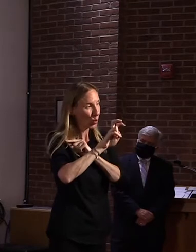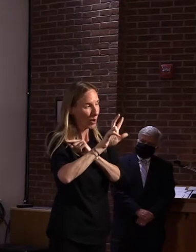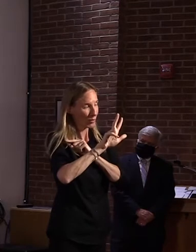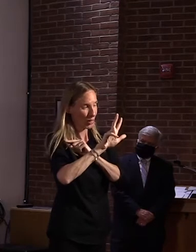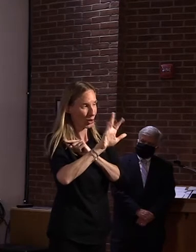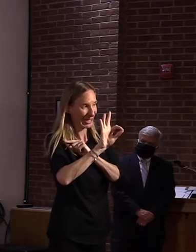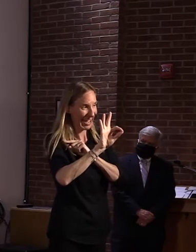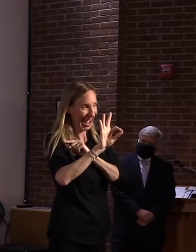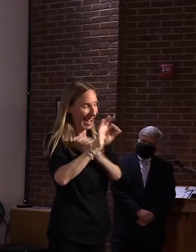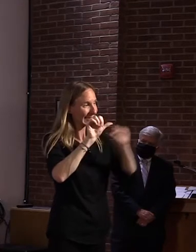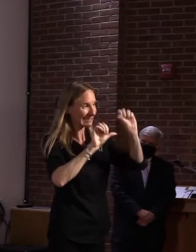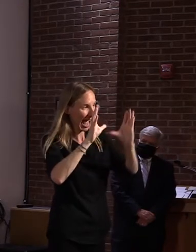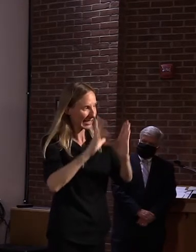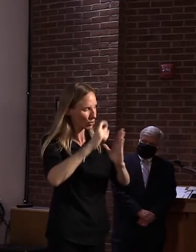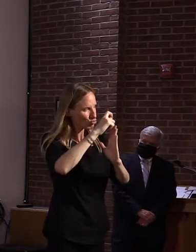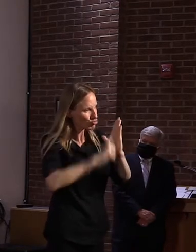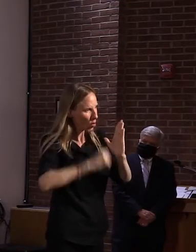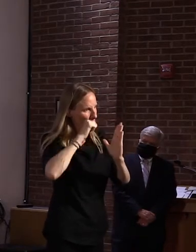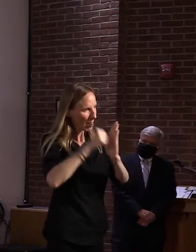Health Organization.